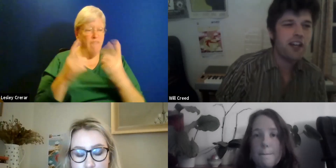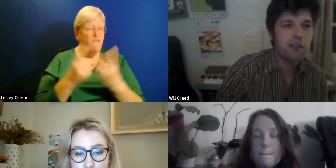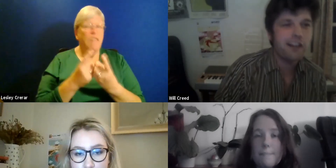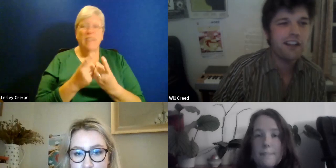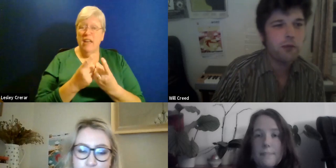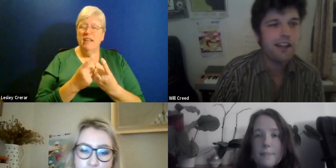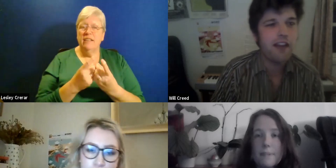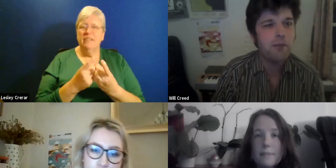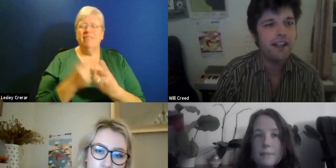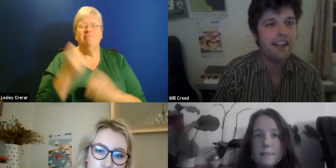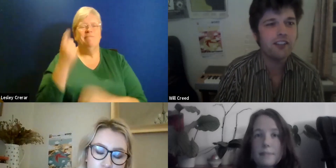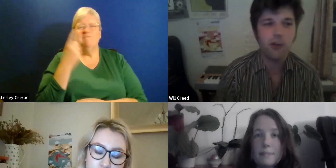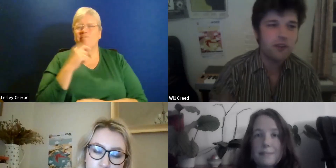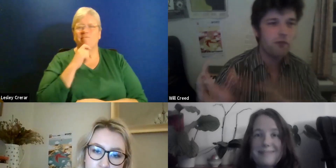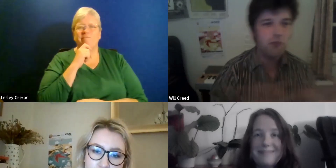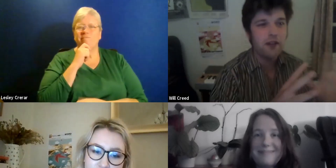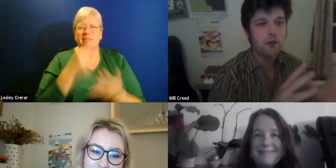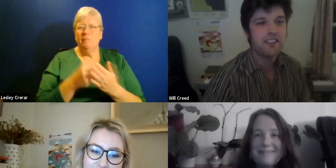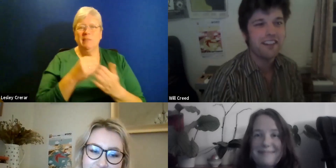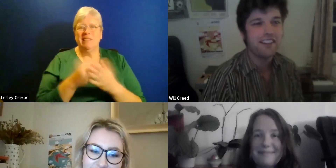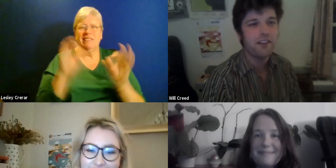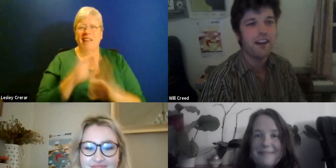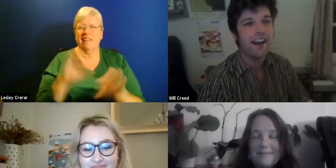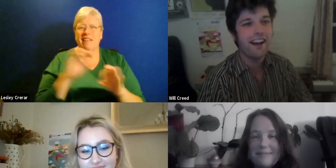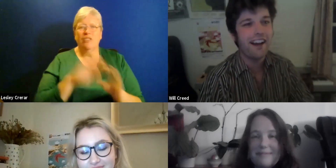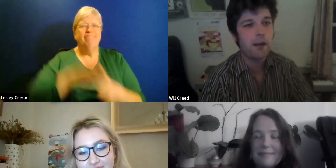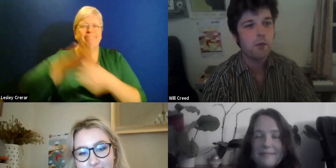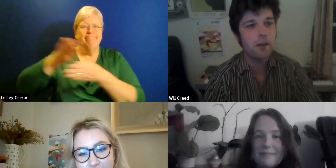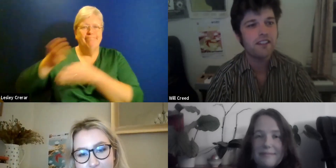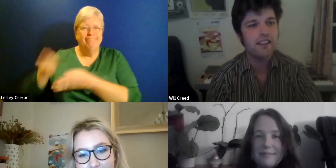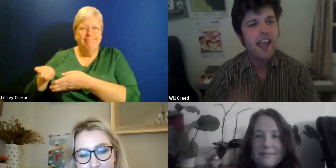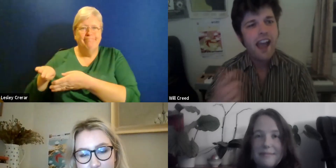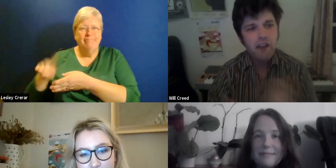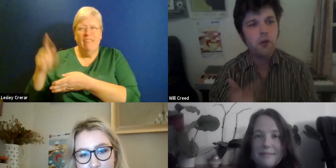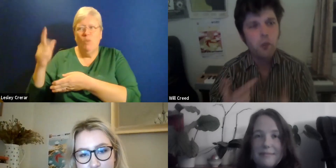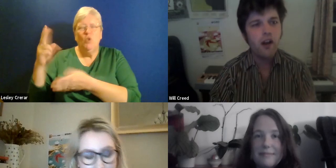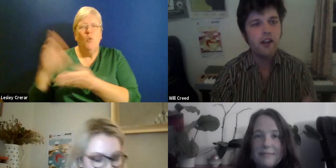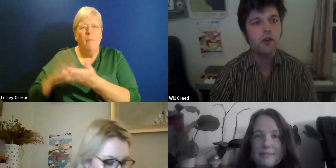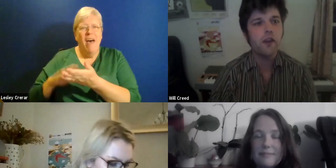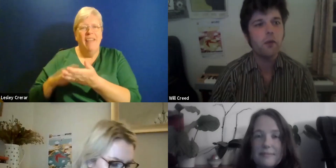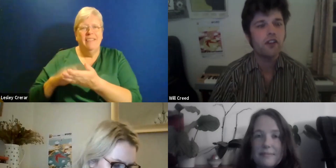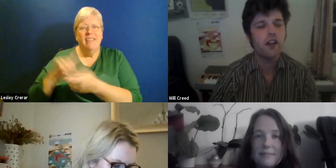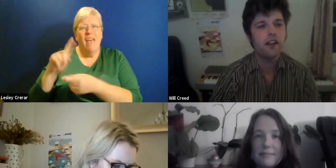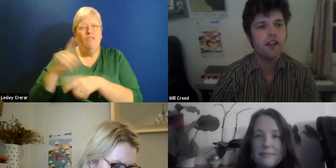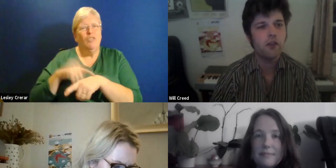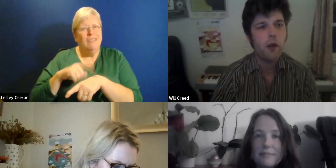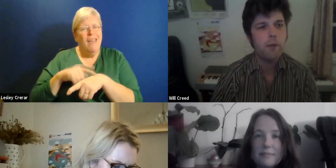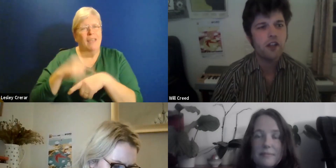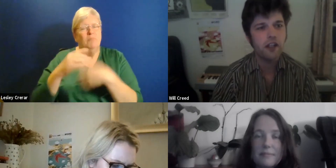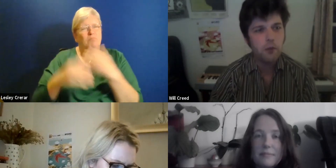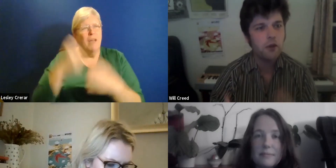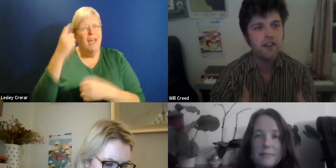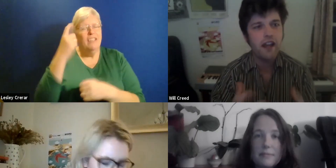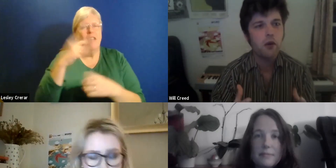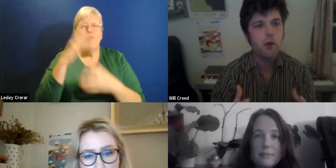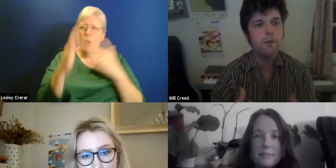then we kind of realized that we didn't have any money, and so we sort of put it to one side for a couple of months. And after a while, there was an idea for a website.